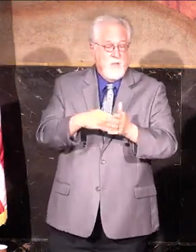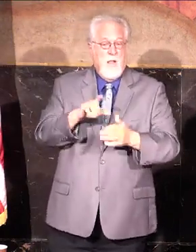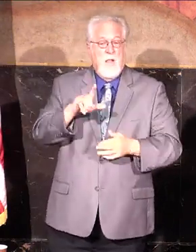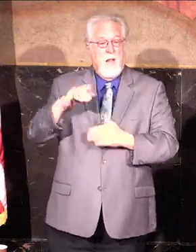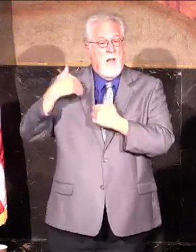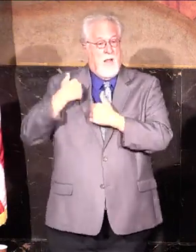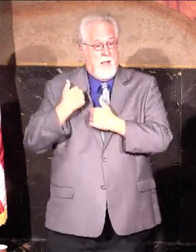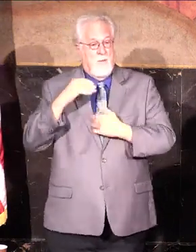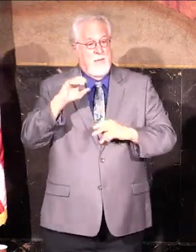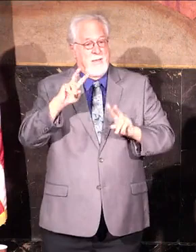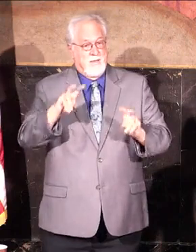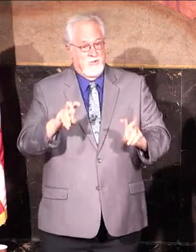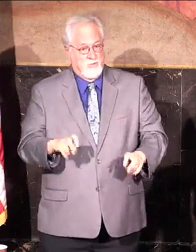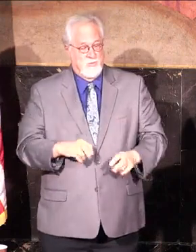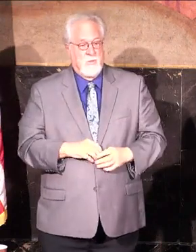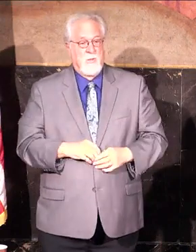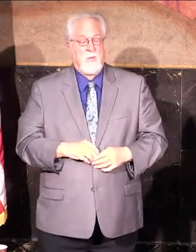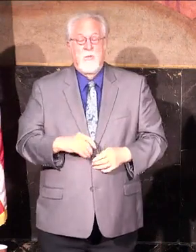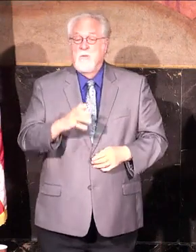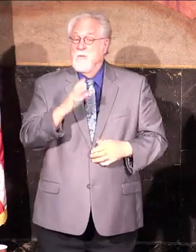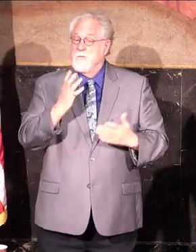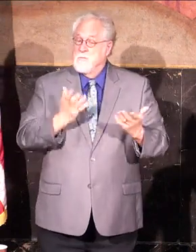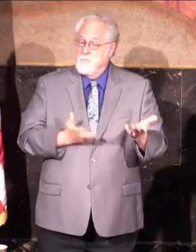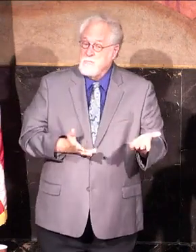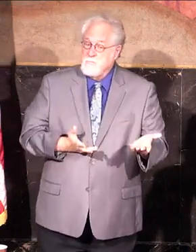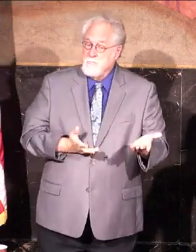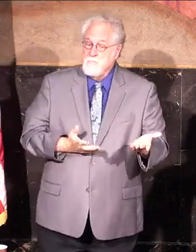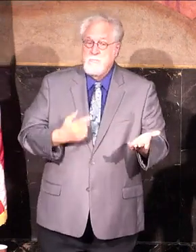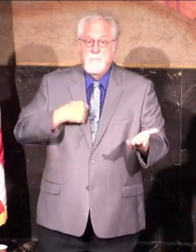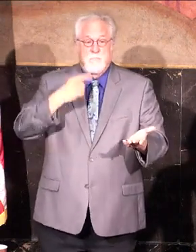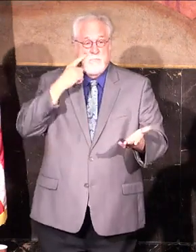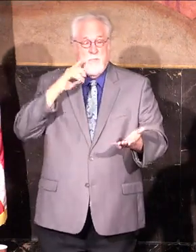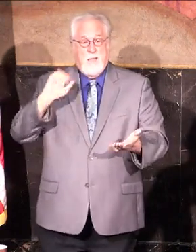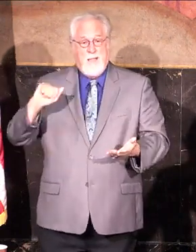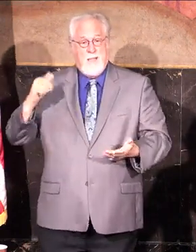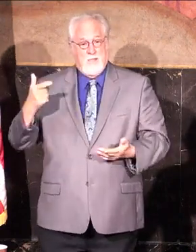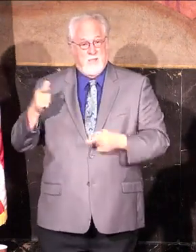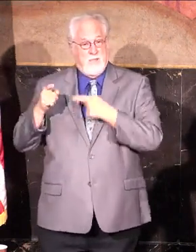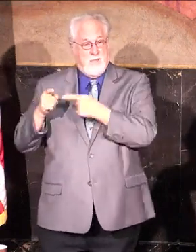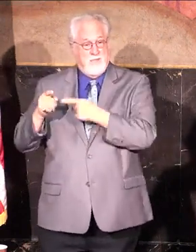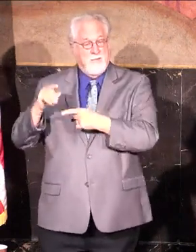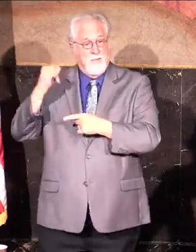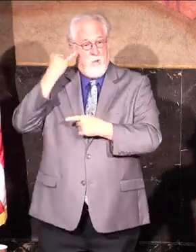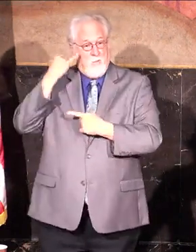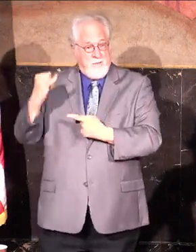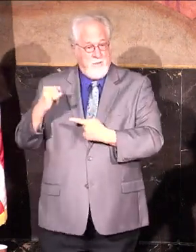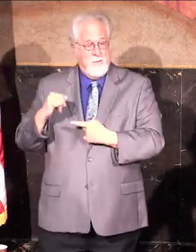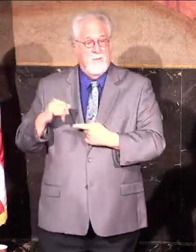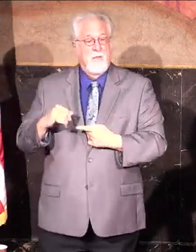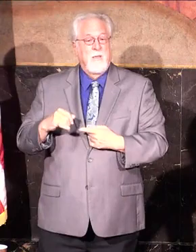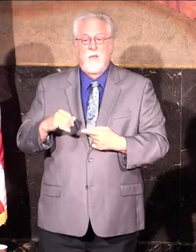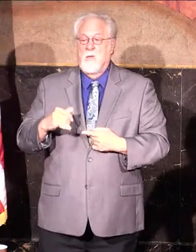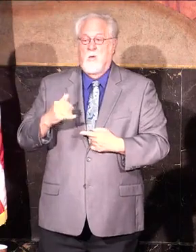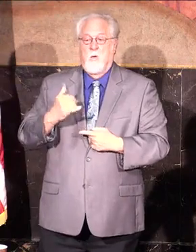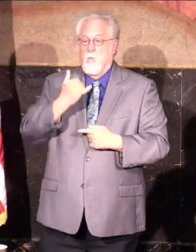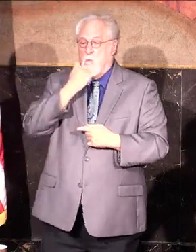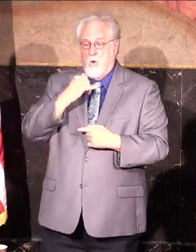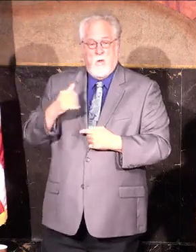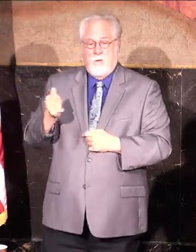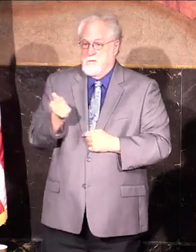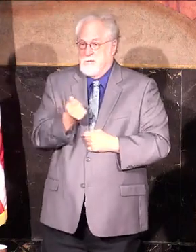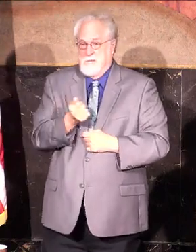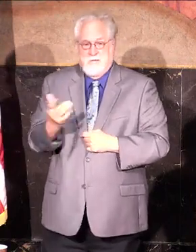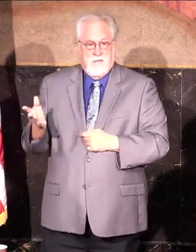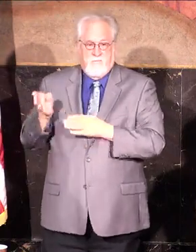liability limitations. And so I think the Attorney General's opinion was wrong on many